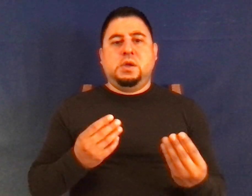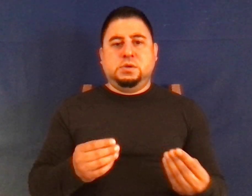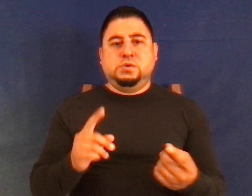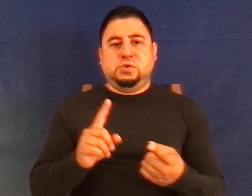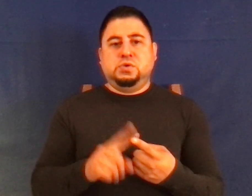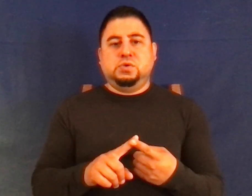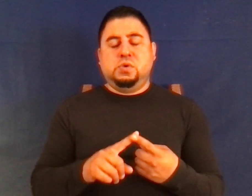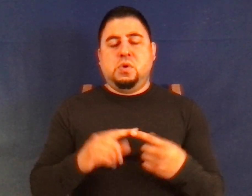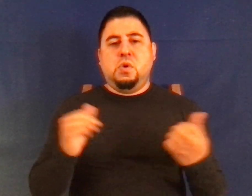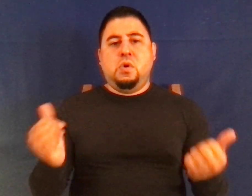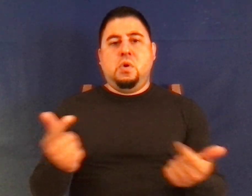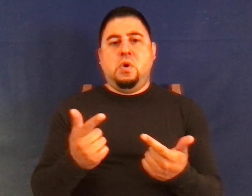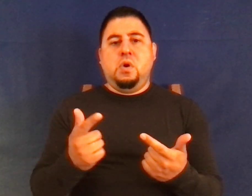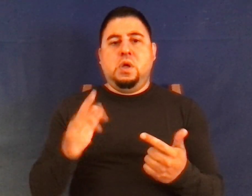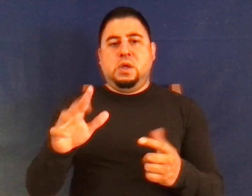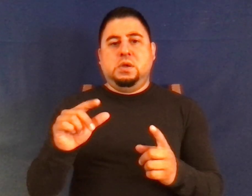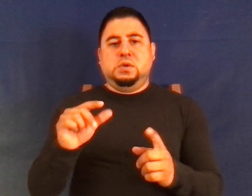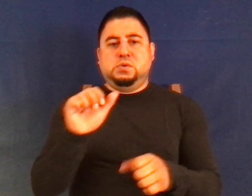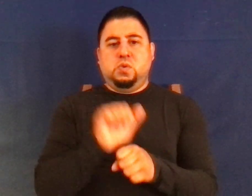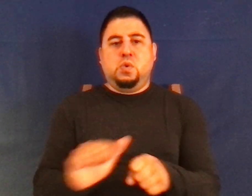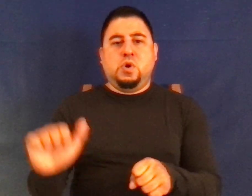all his works.